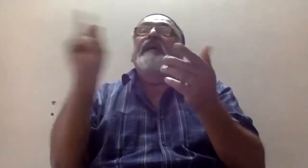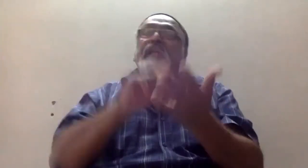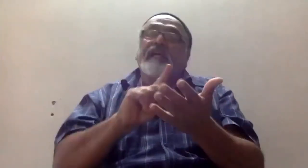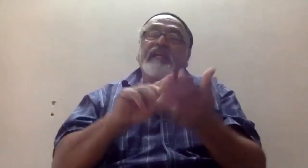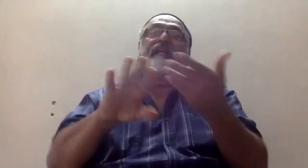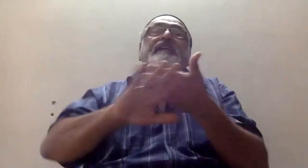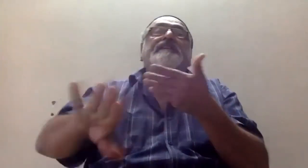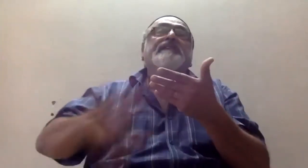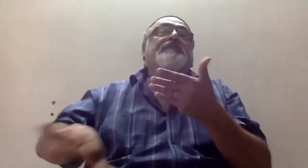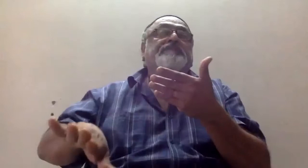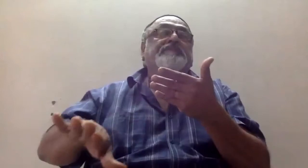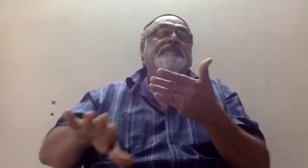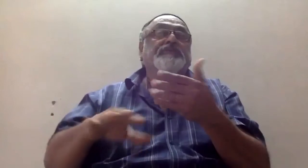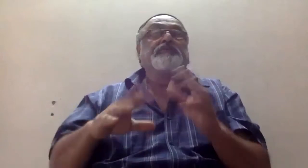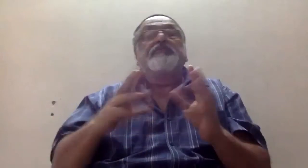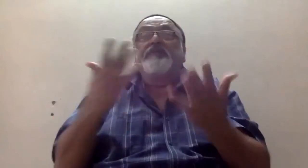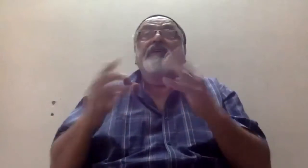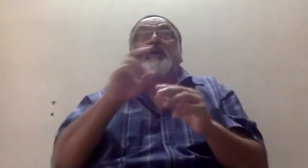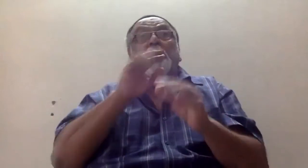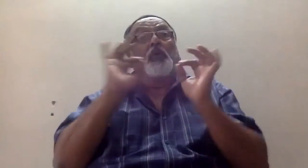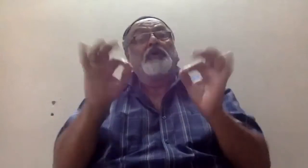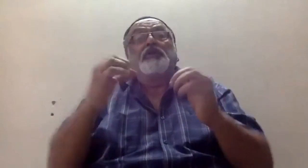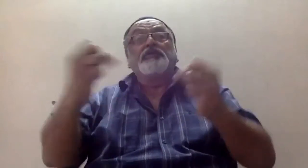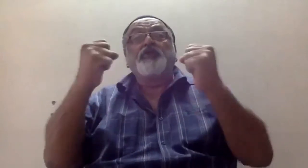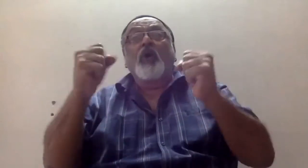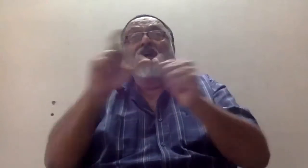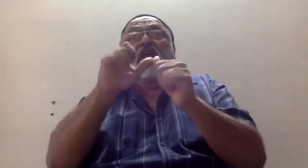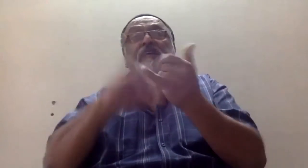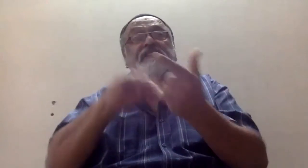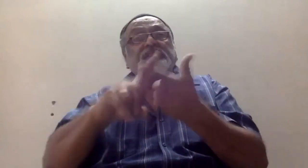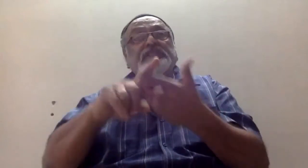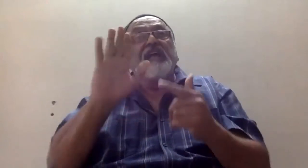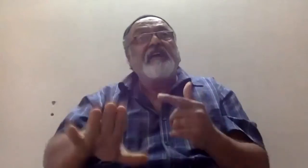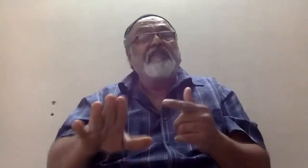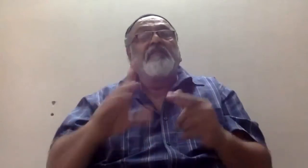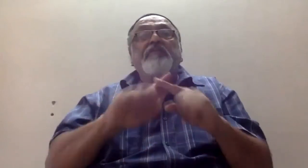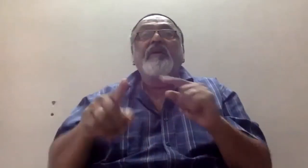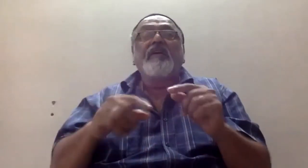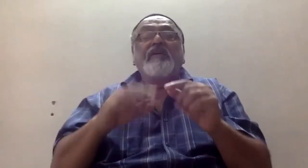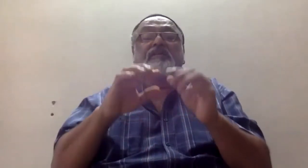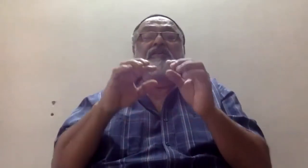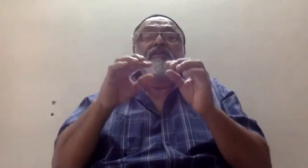very good and very strong case, it doesn't get the intervention or the focus that it